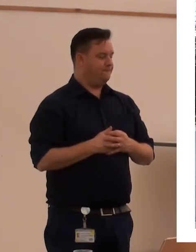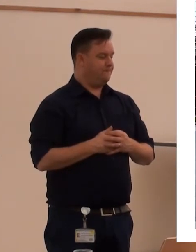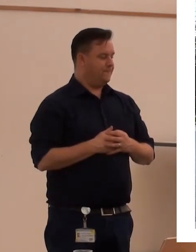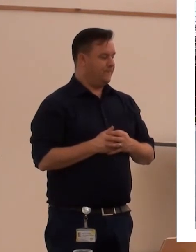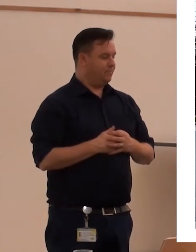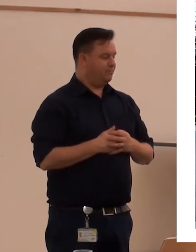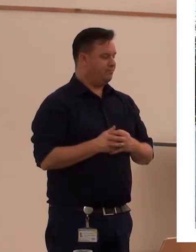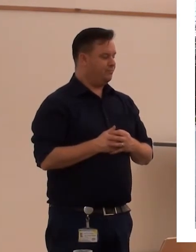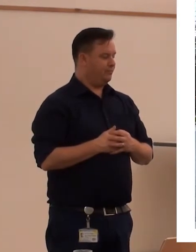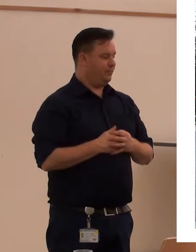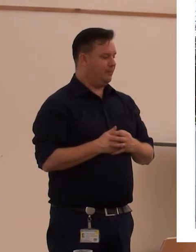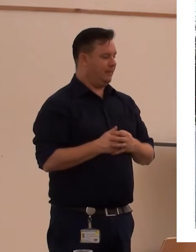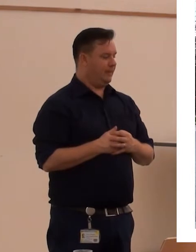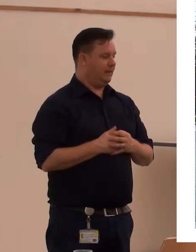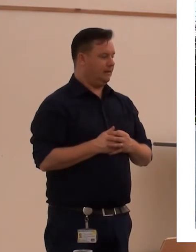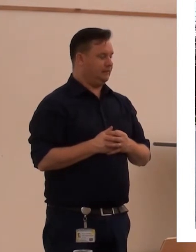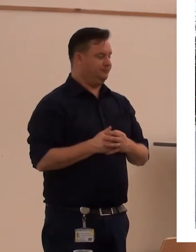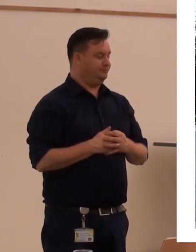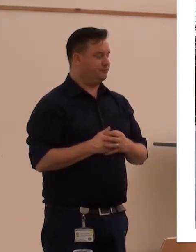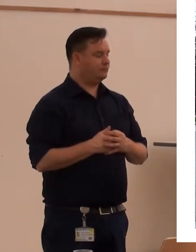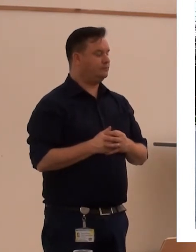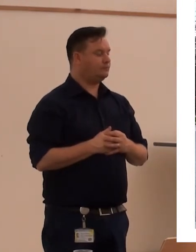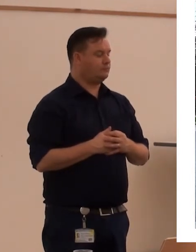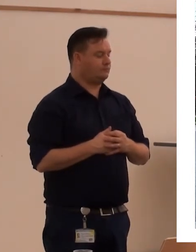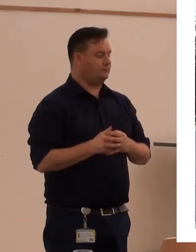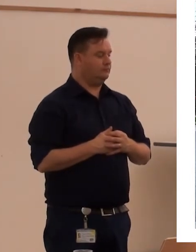This particular piece.